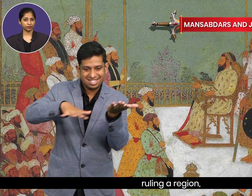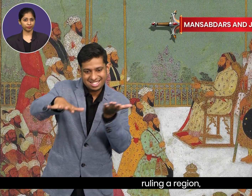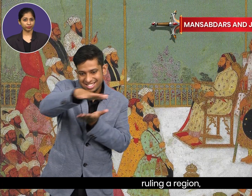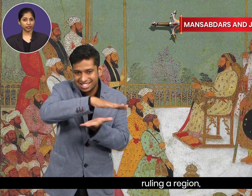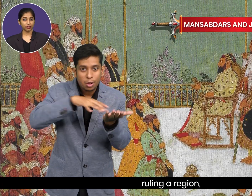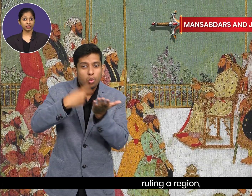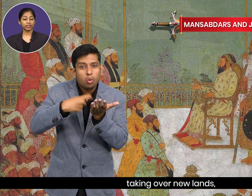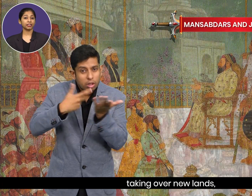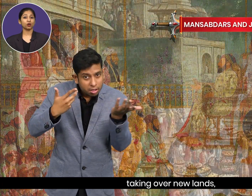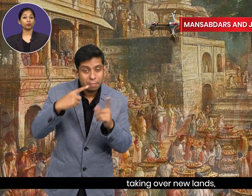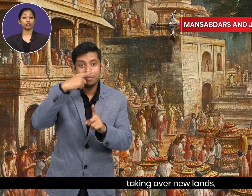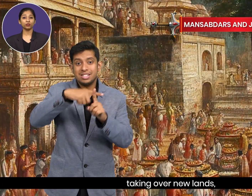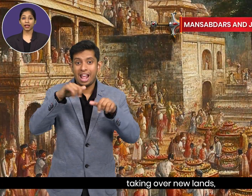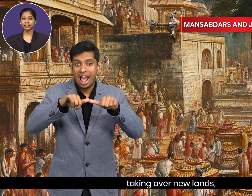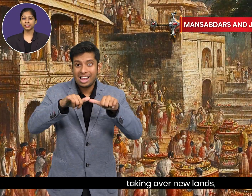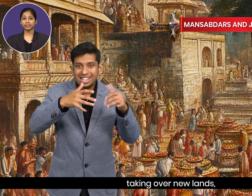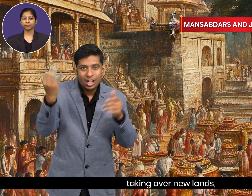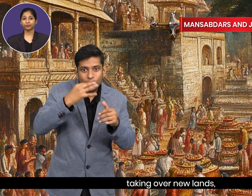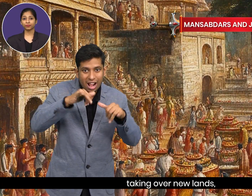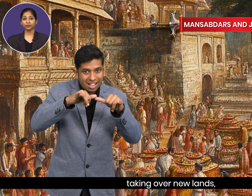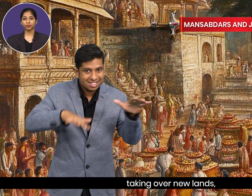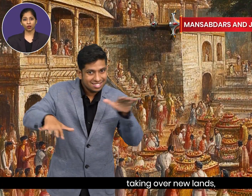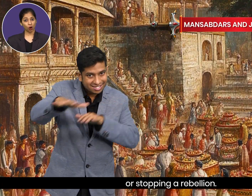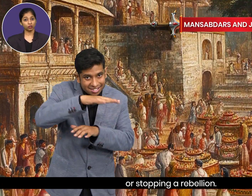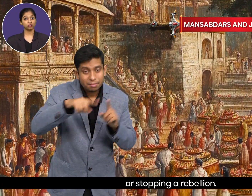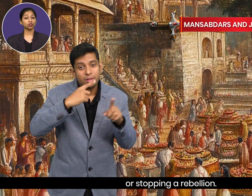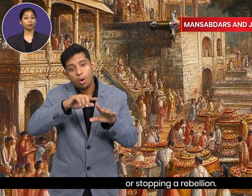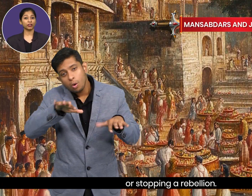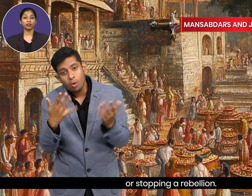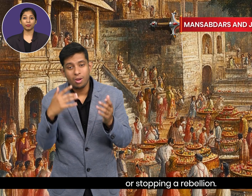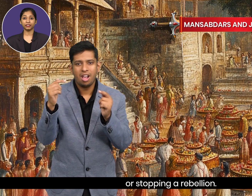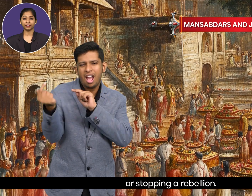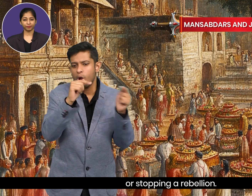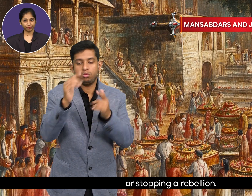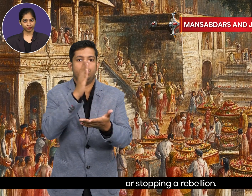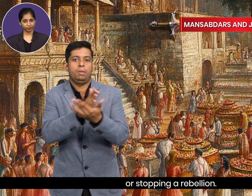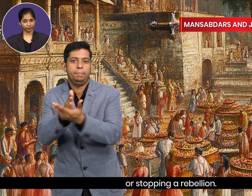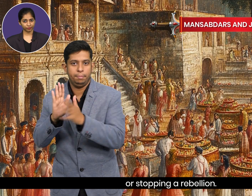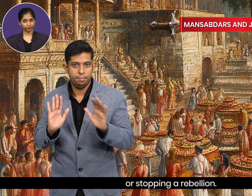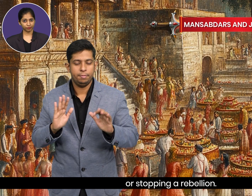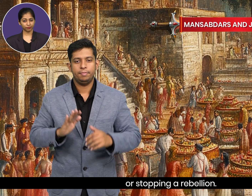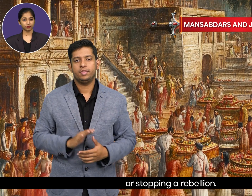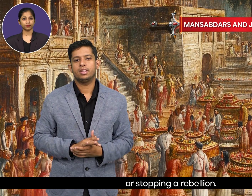region, taking over new lands, or stopping a rebellion.